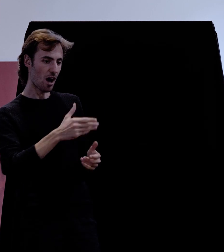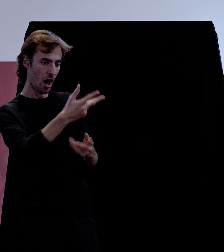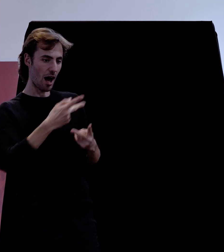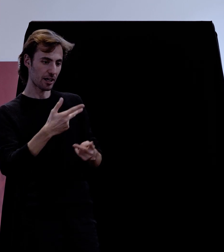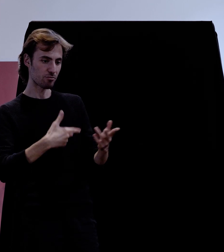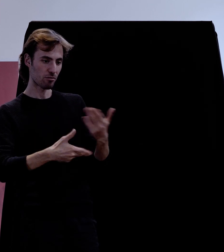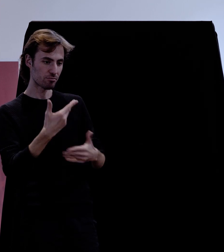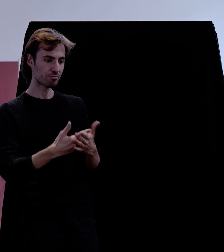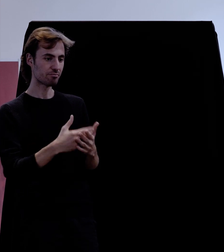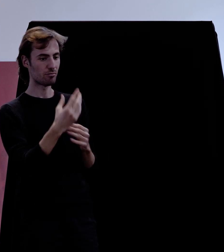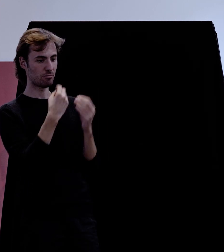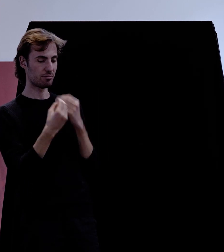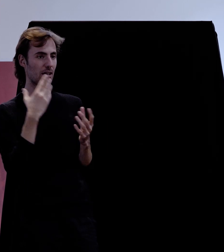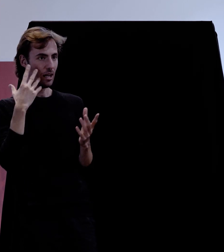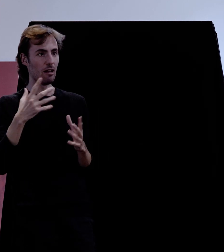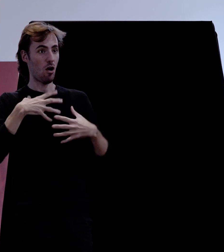So self-regulation.